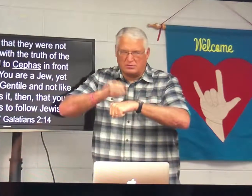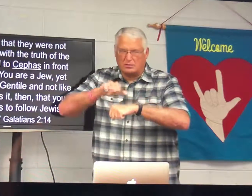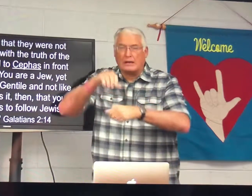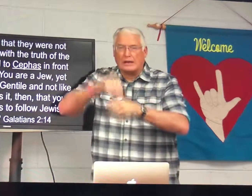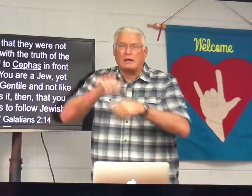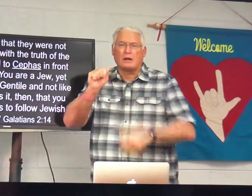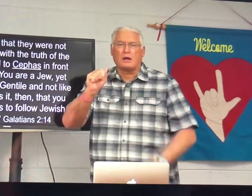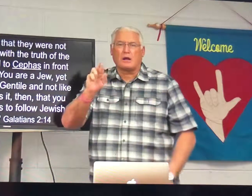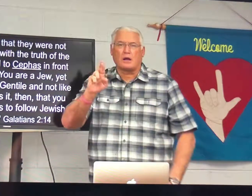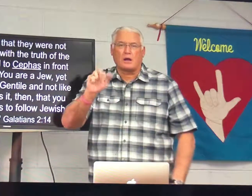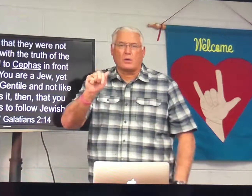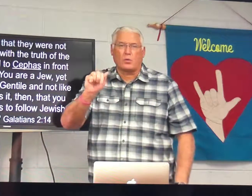Here's Matt Duffy.